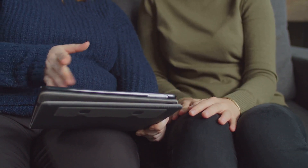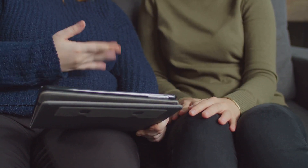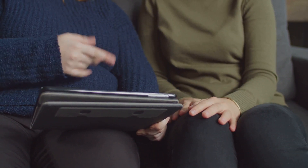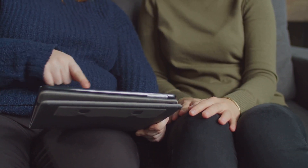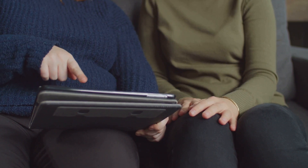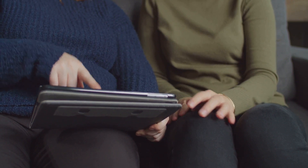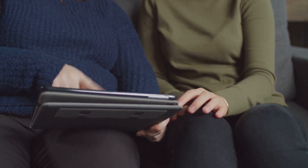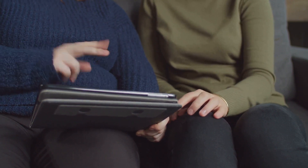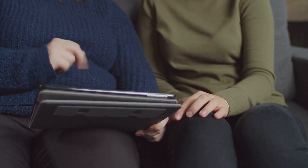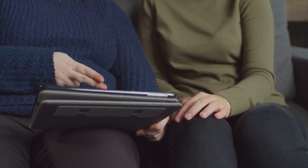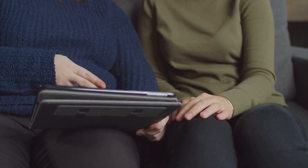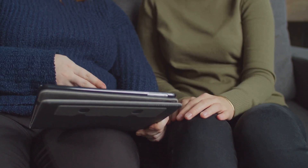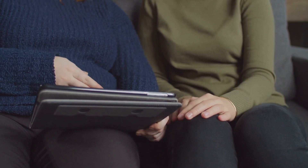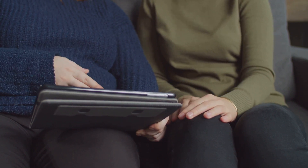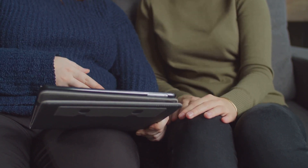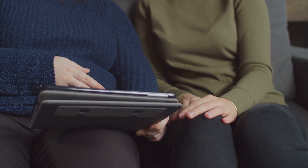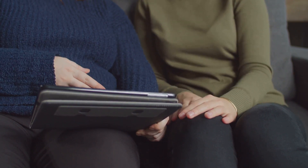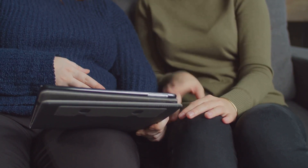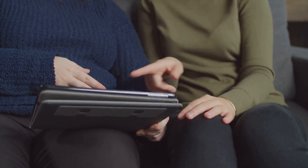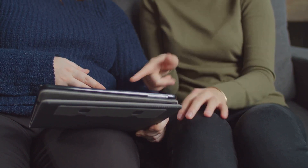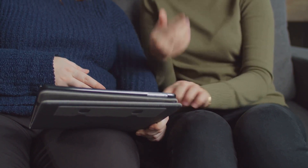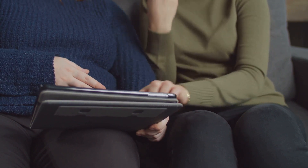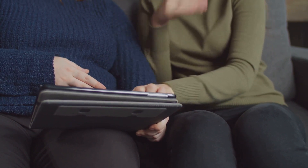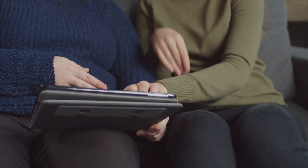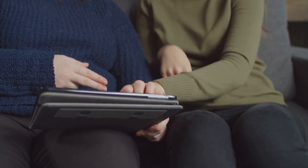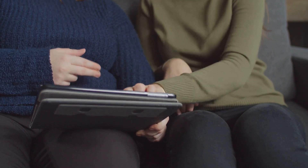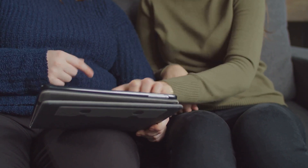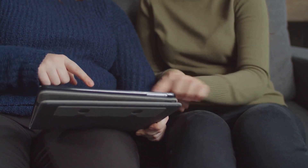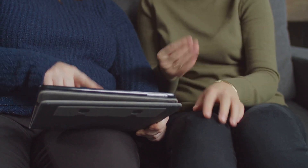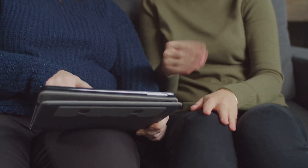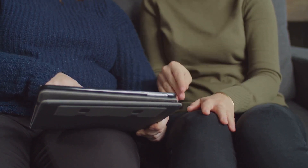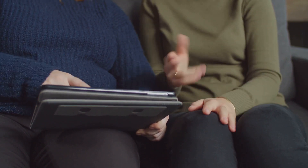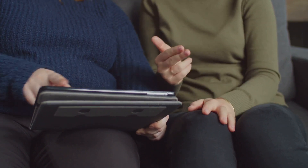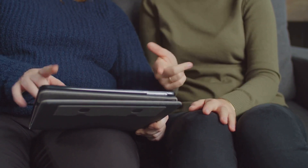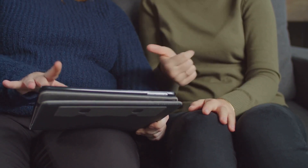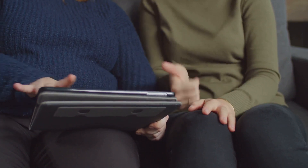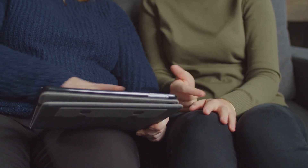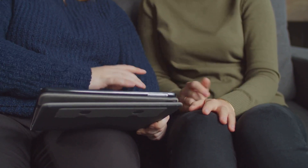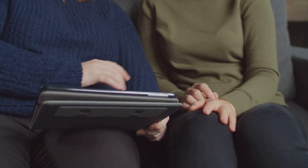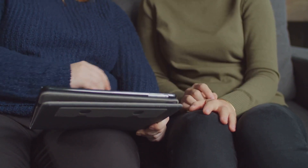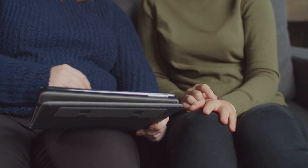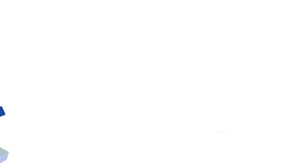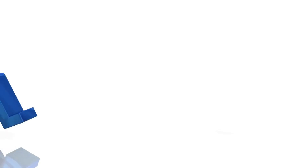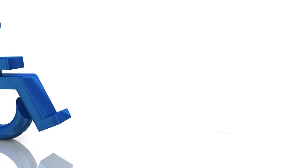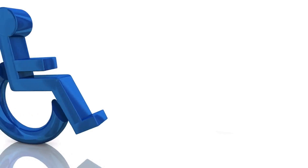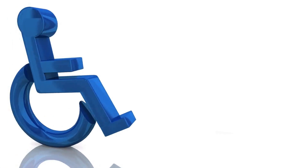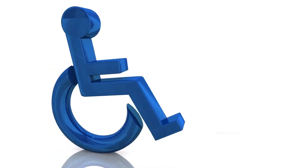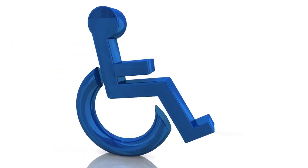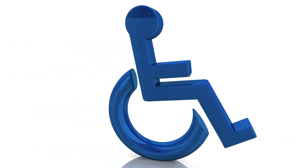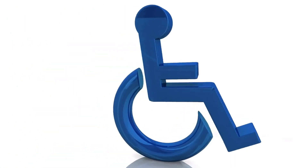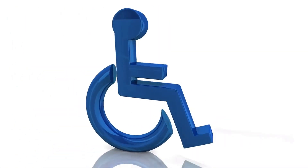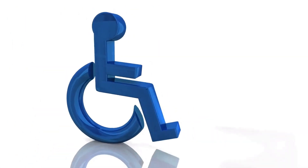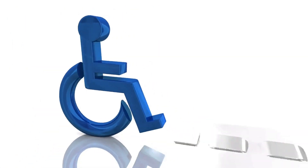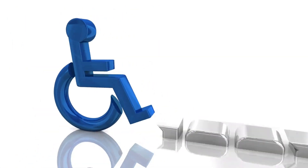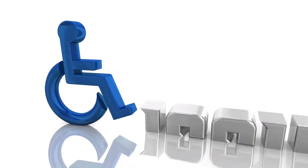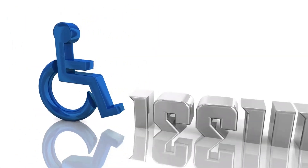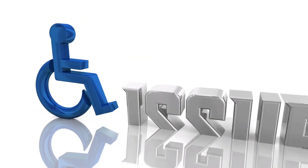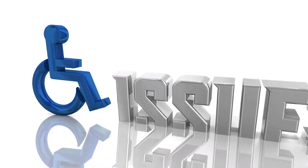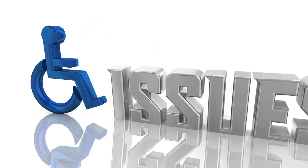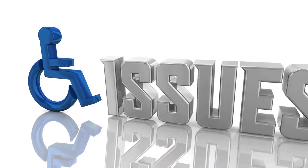but also for the deaf community. In essence, captions are a concrete way films can support deaf audiences. They are not a luxury, but